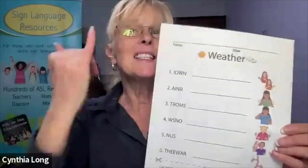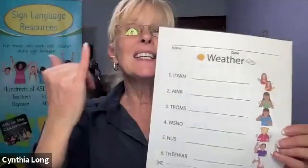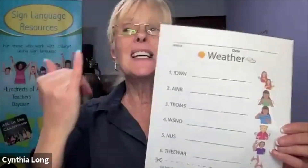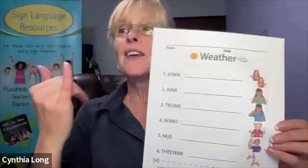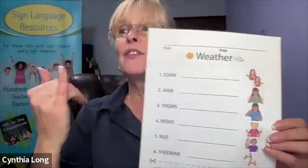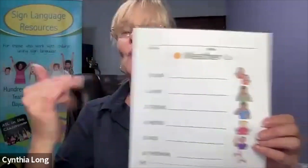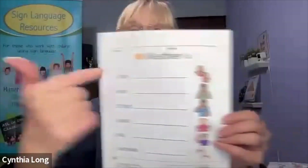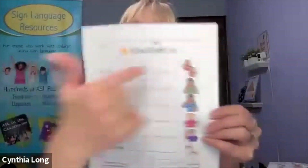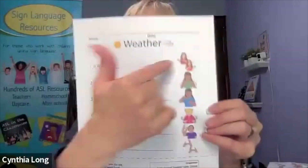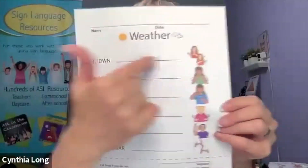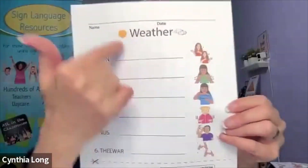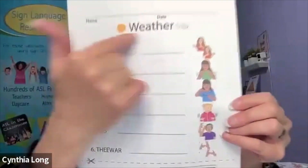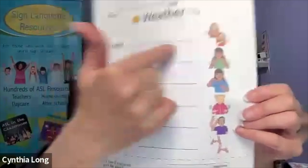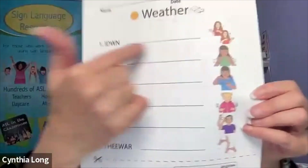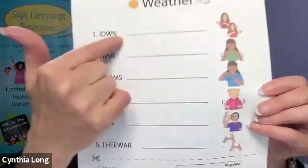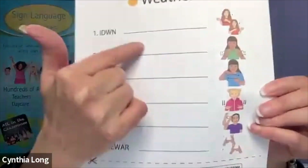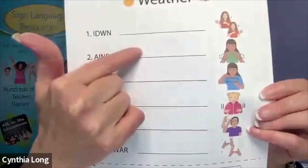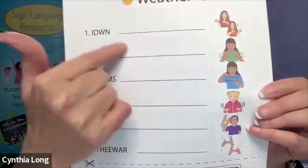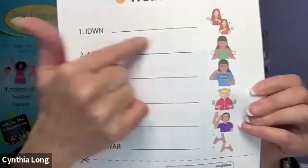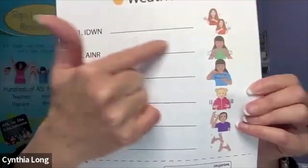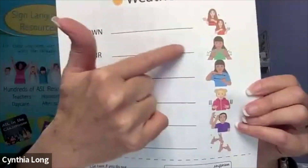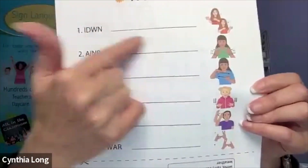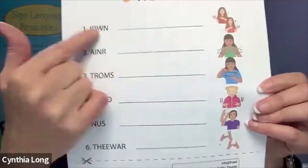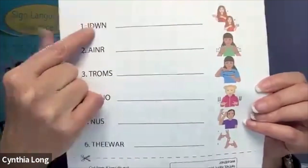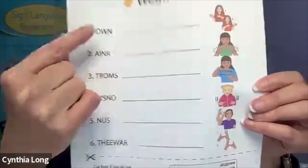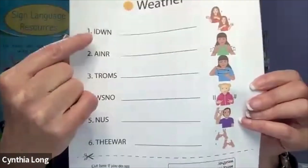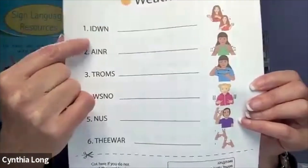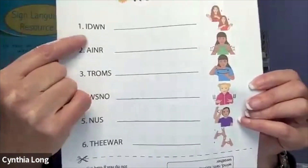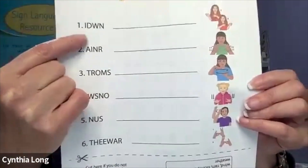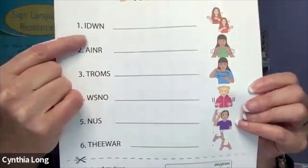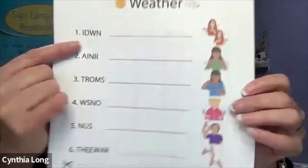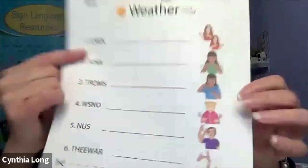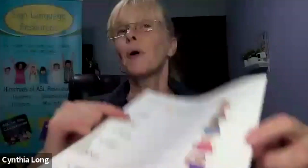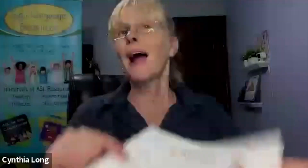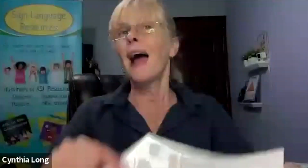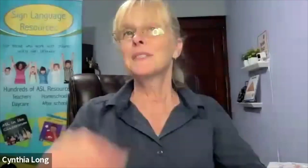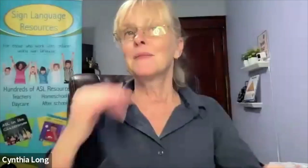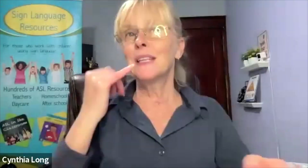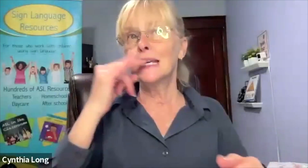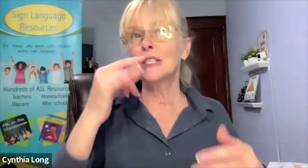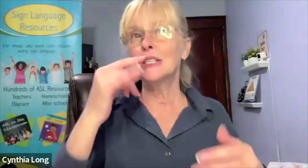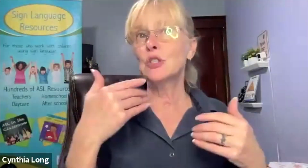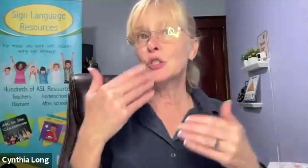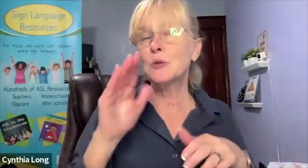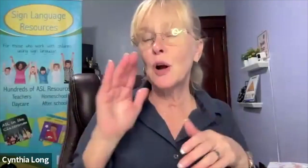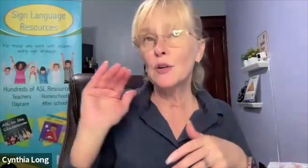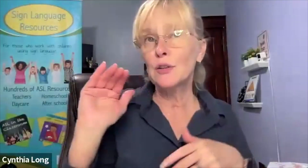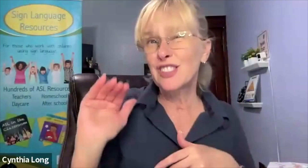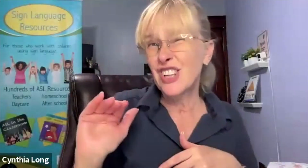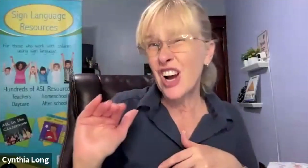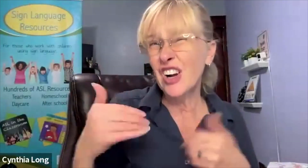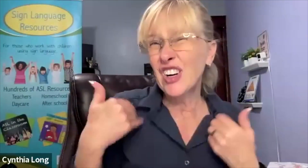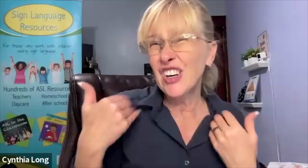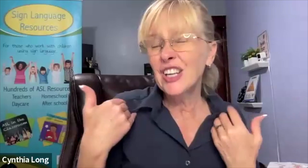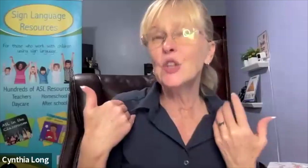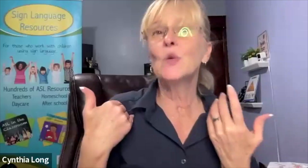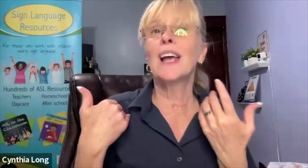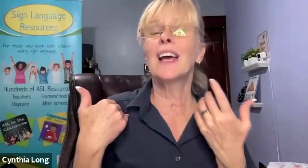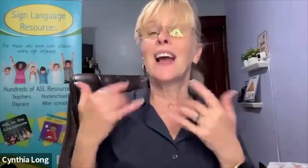idea if you have these letters right here. Perhaps if the kids are younger, you can